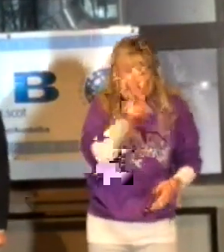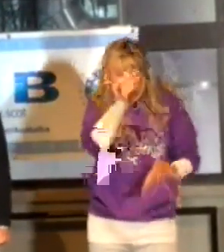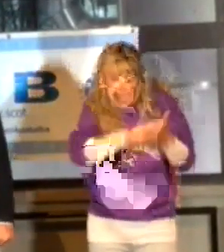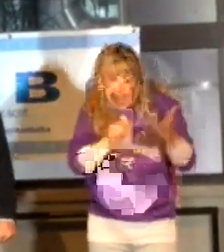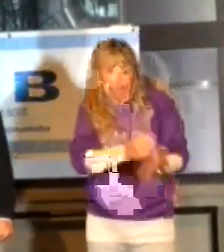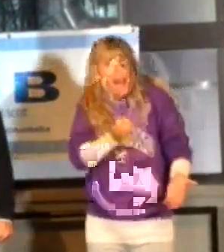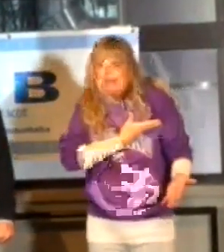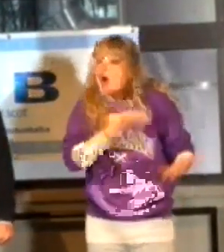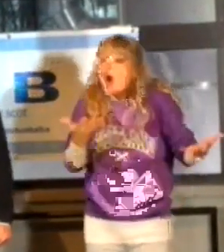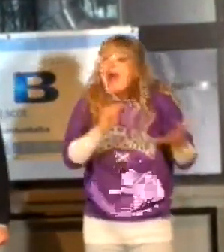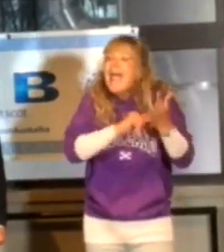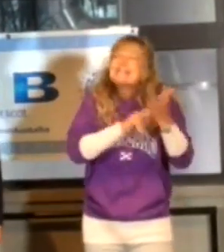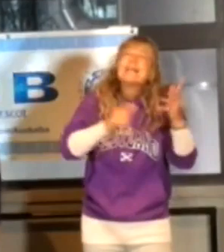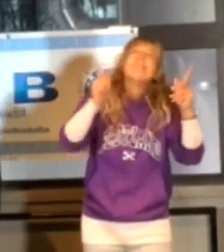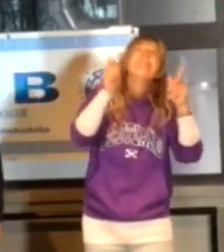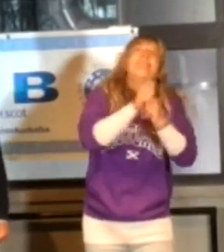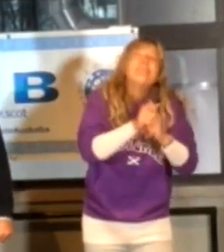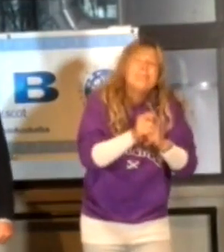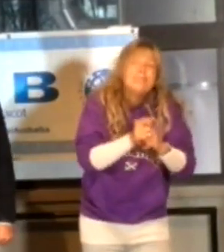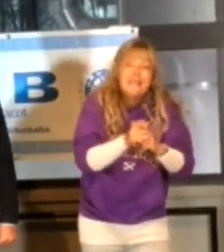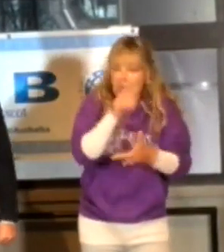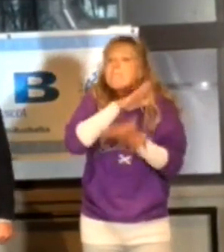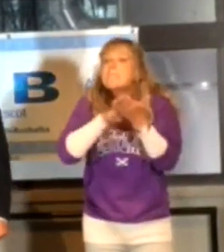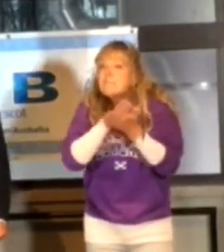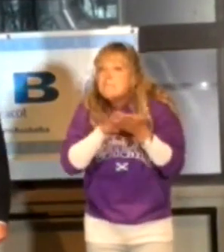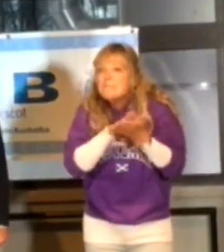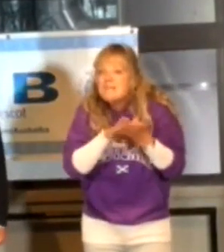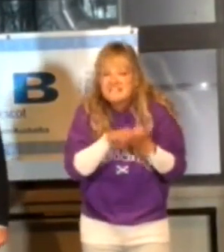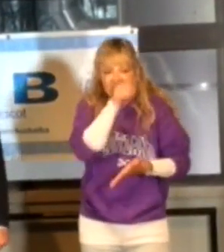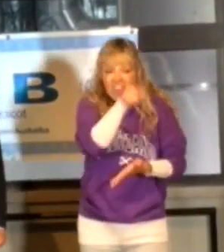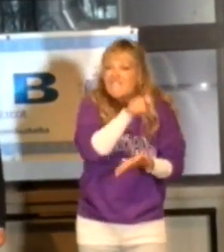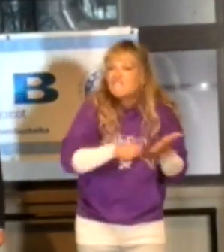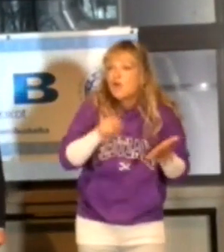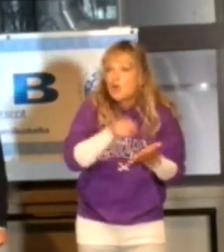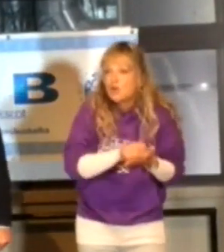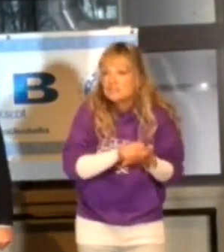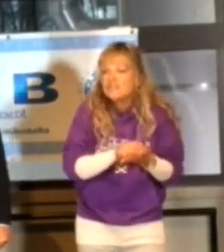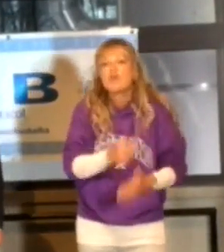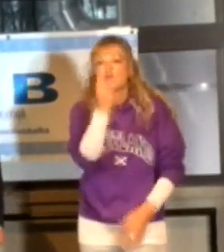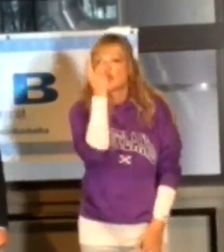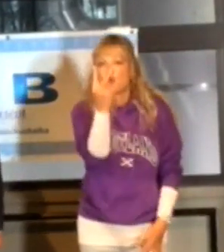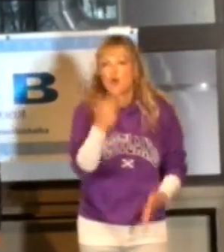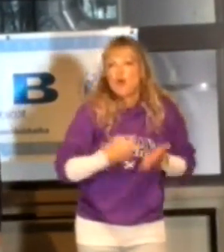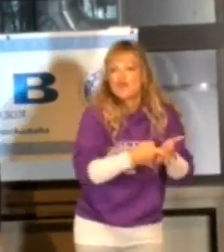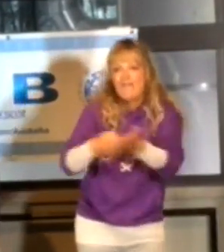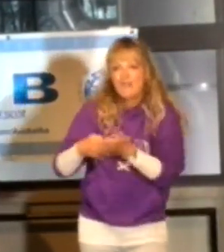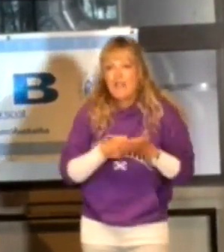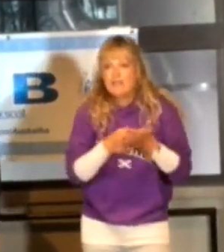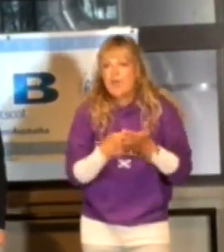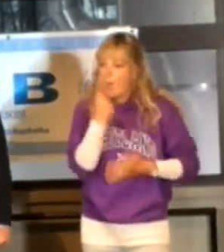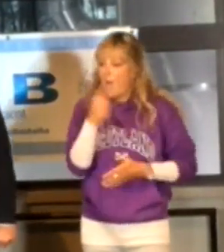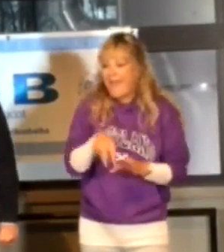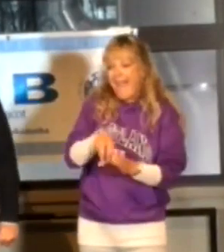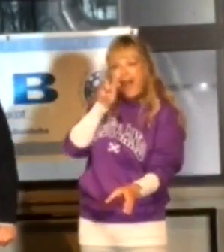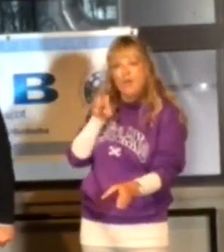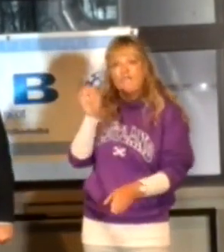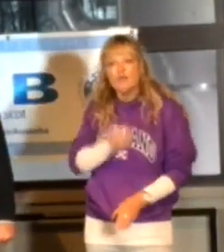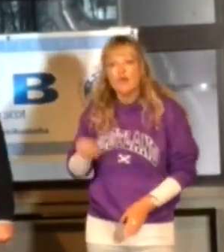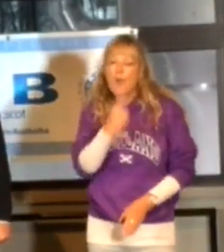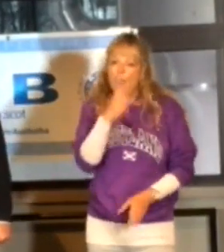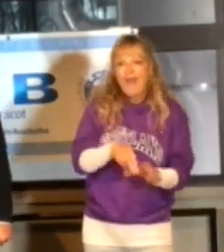Labour, if anybody votes SNP, they're voting for two referendums, because Labour